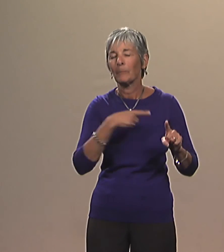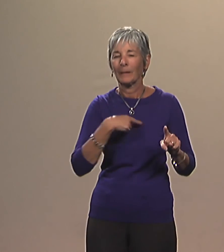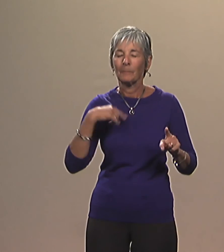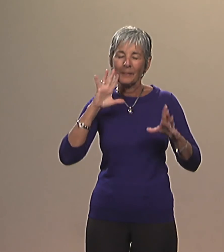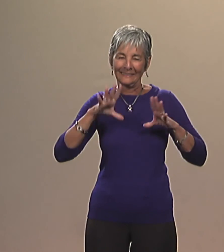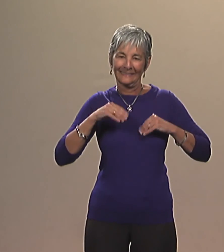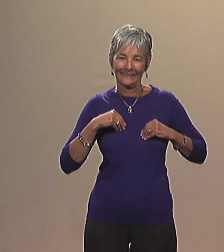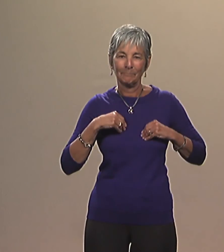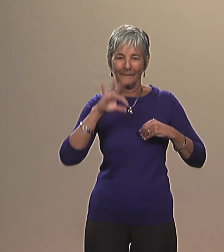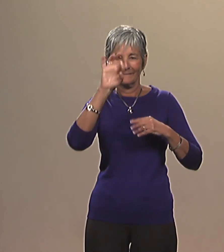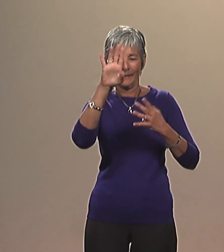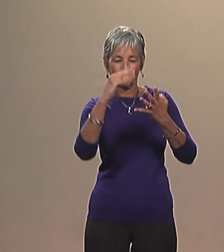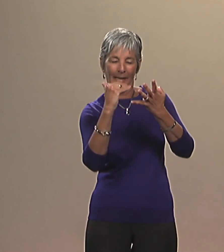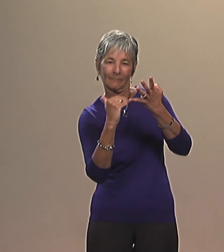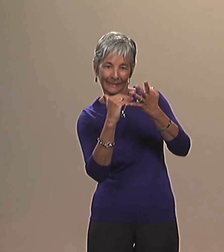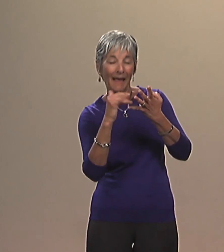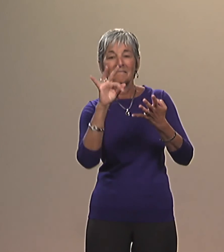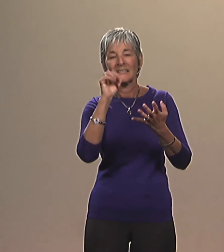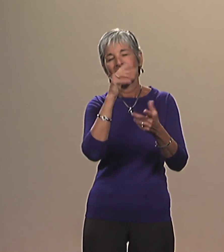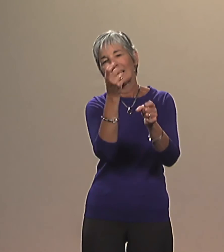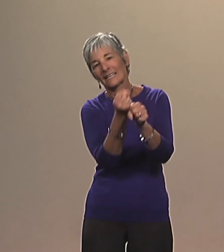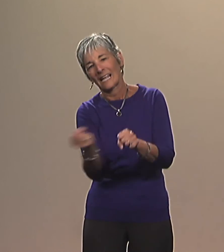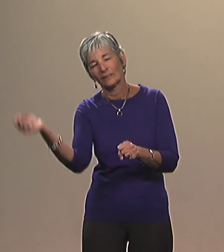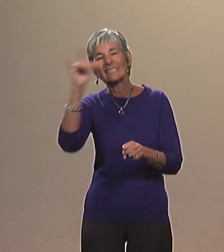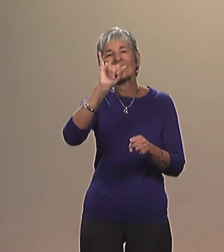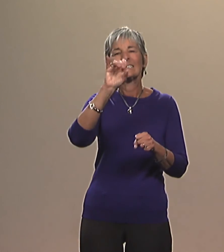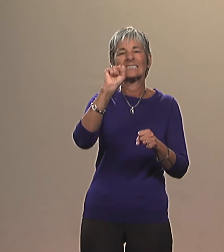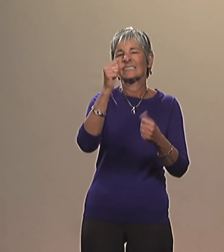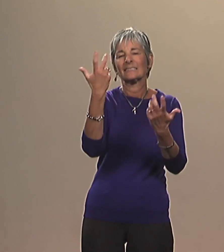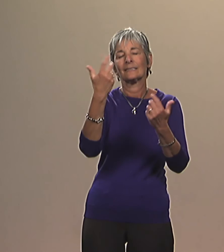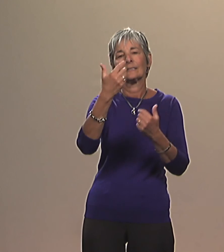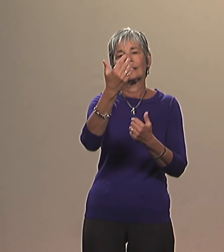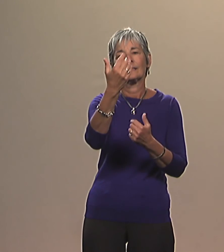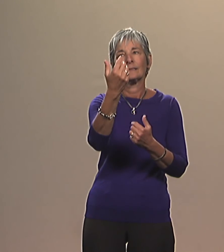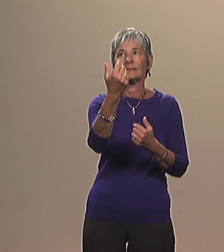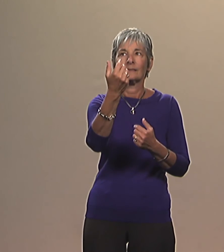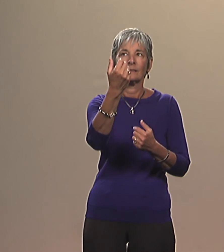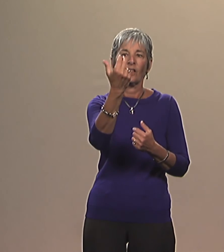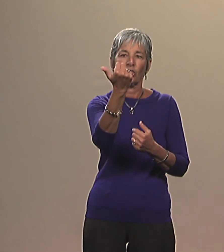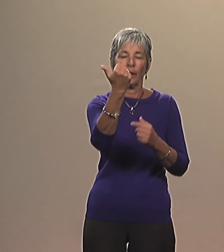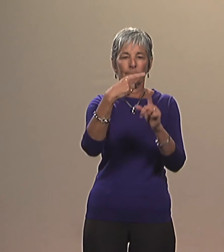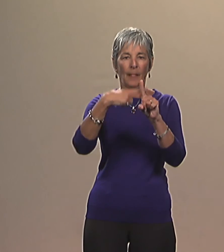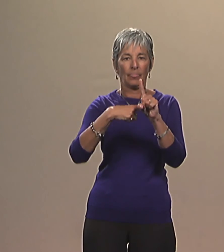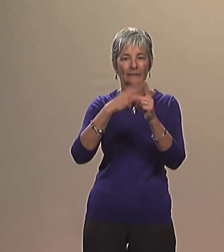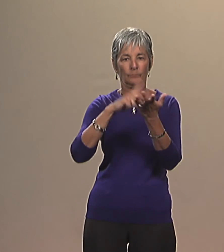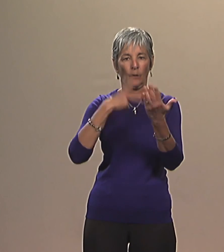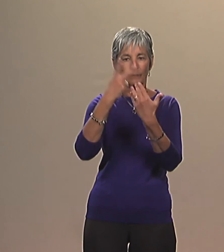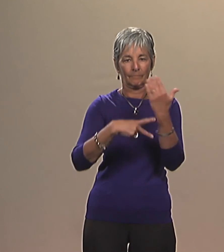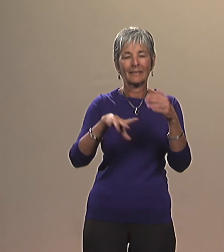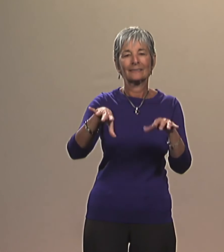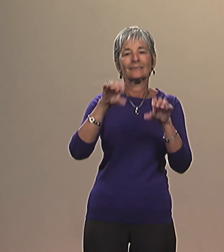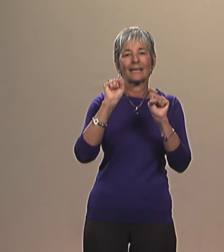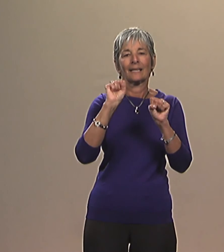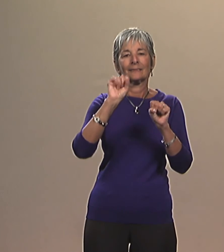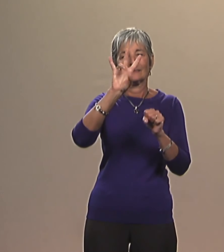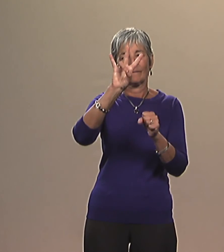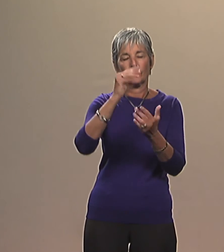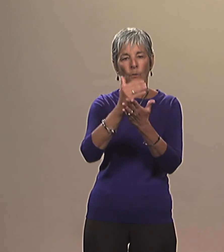do still accept applicants through the end of February, or if not, for the next year. That is a 13-month program, and you take